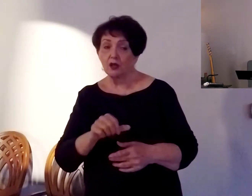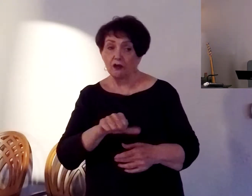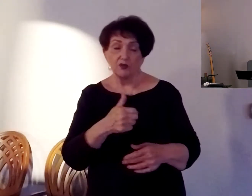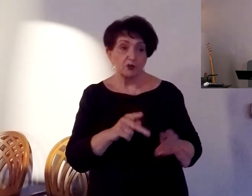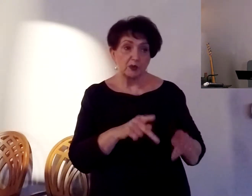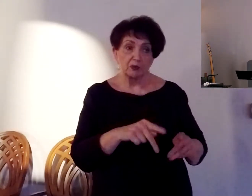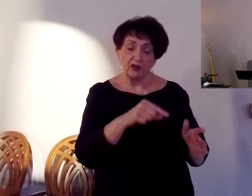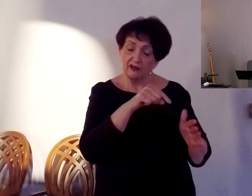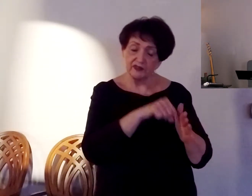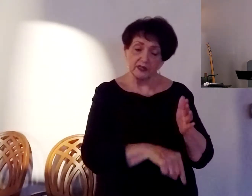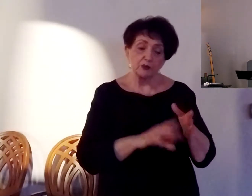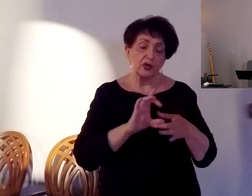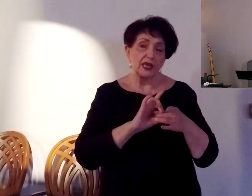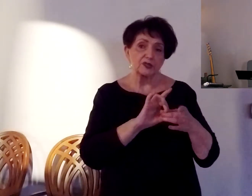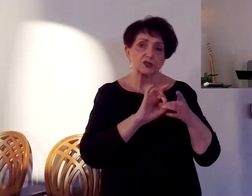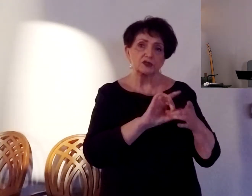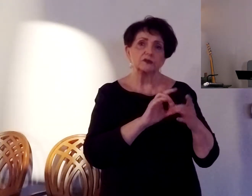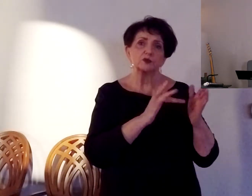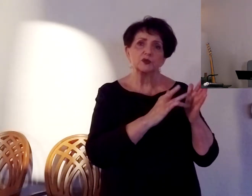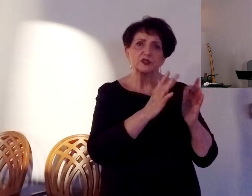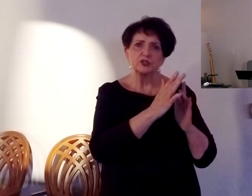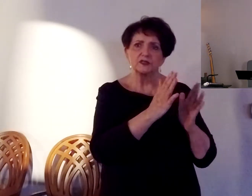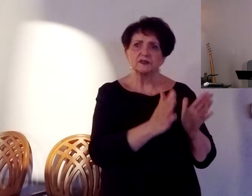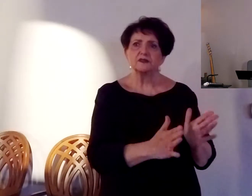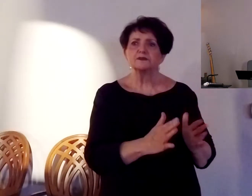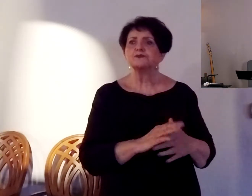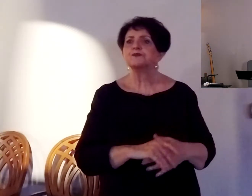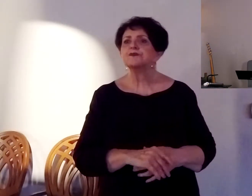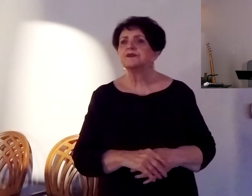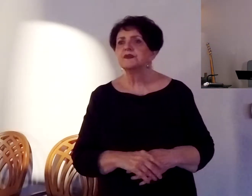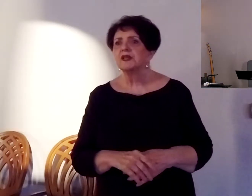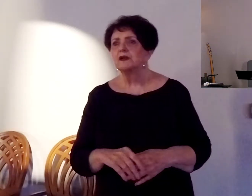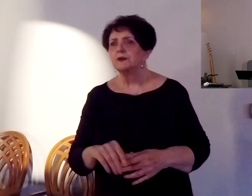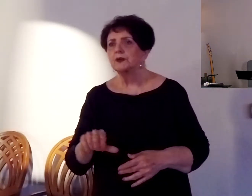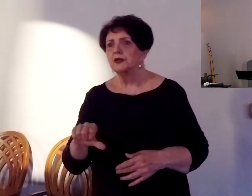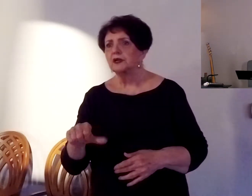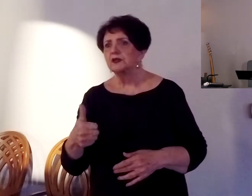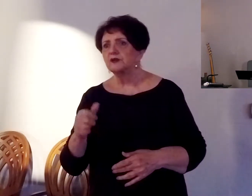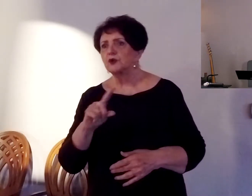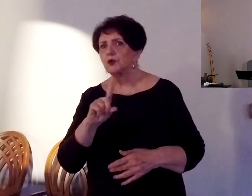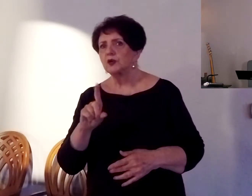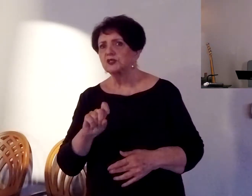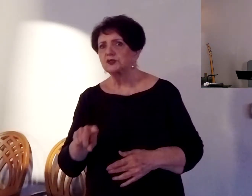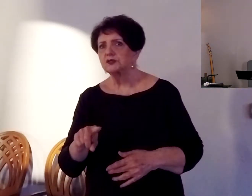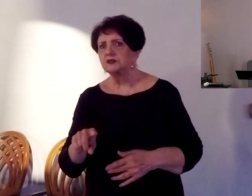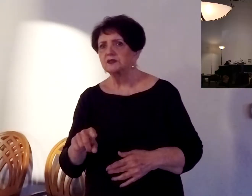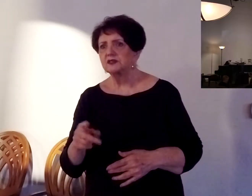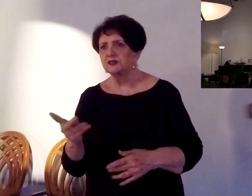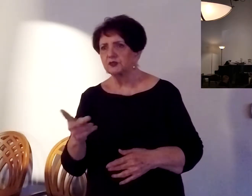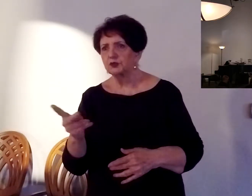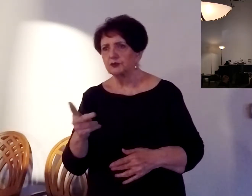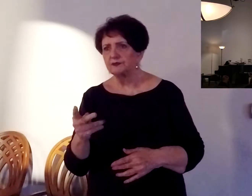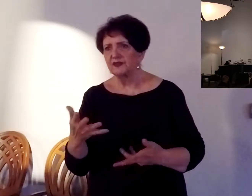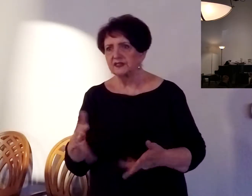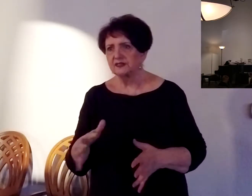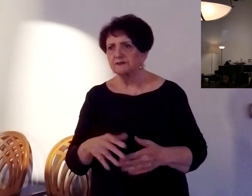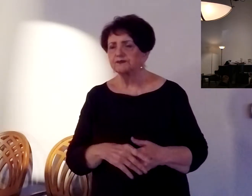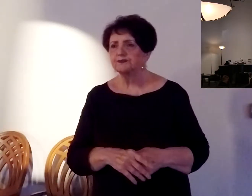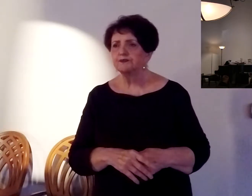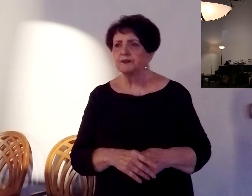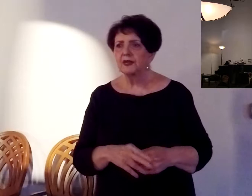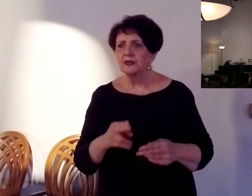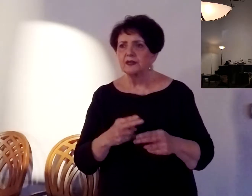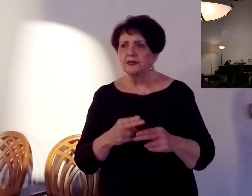and that's fabulous, and that's a fabulous thing. Okay, another question. We're going to just take these two. Okay, my